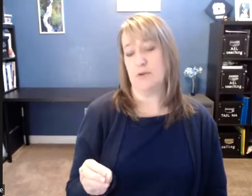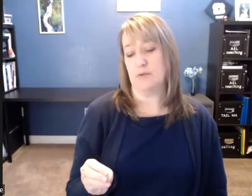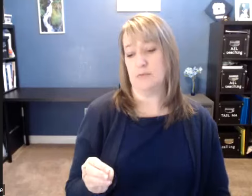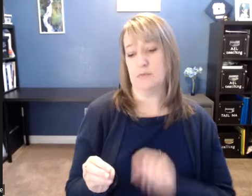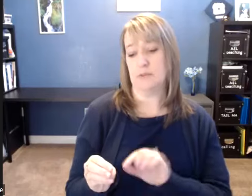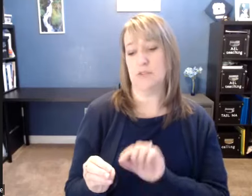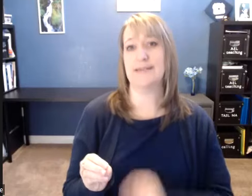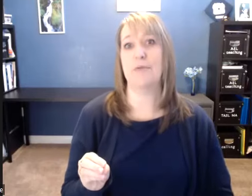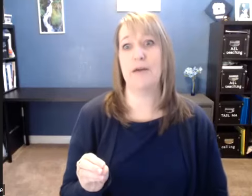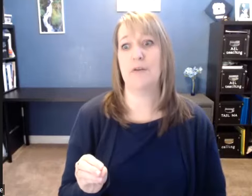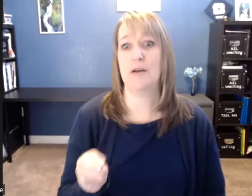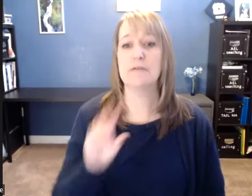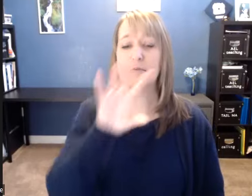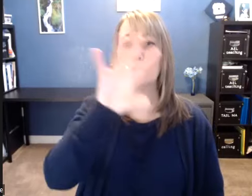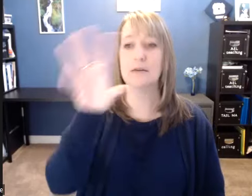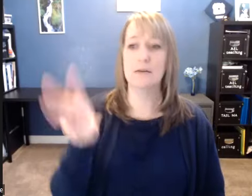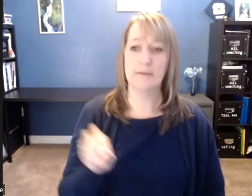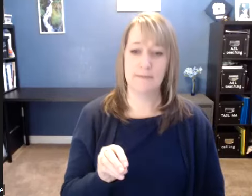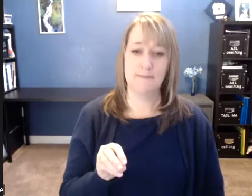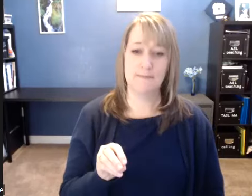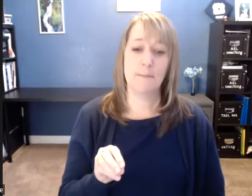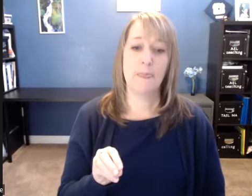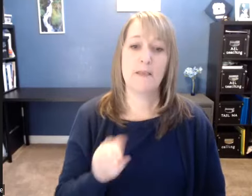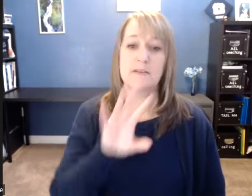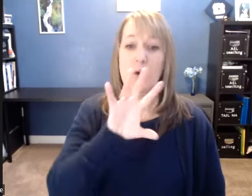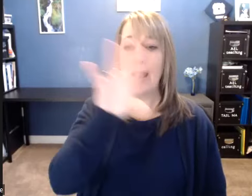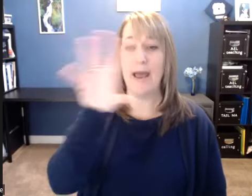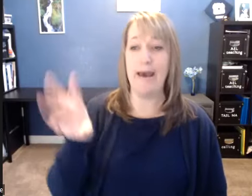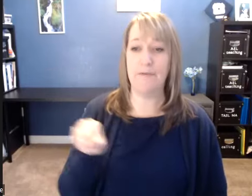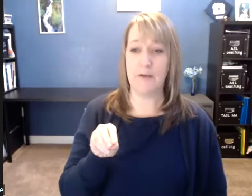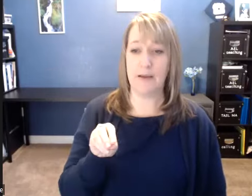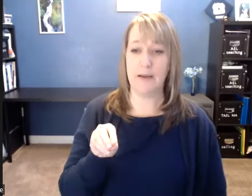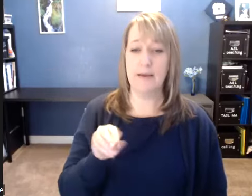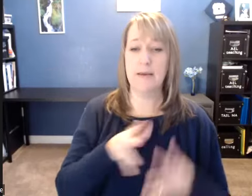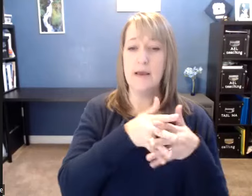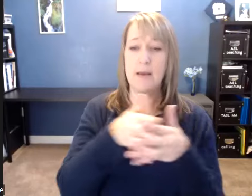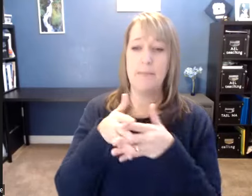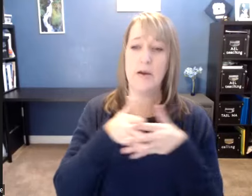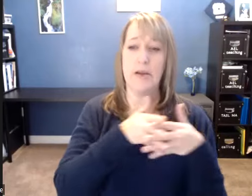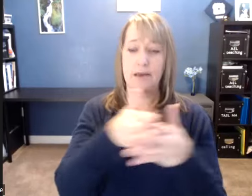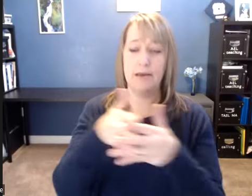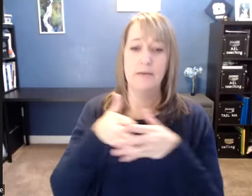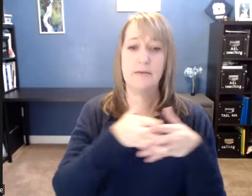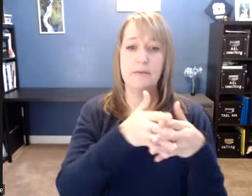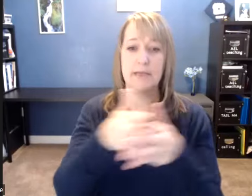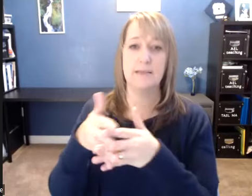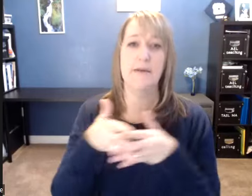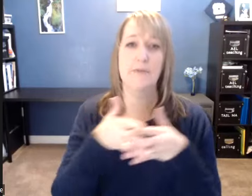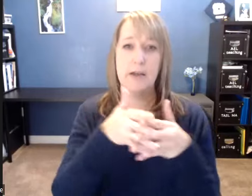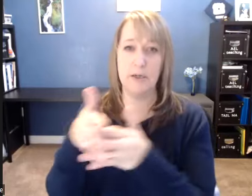down to South Africa, right? So Africa, America. That's African